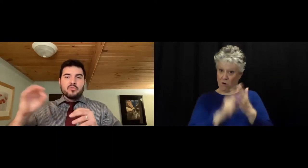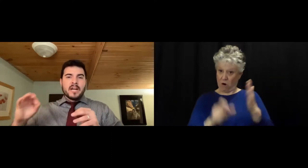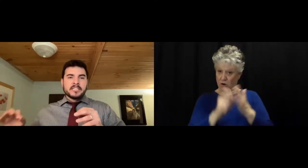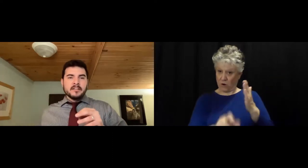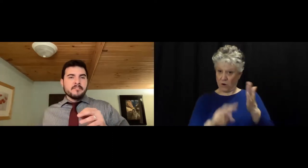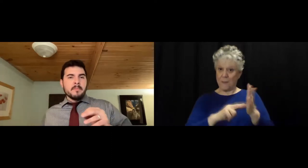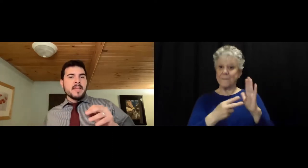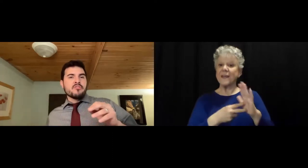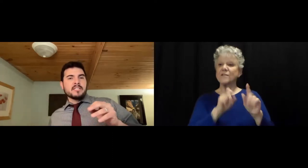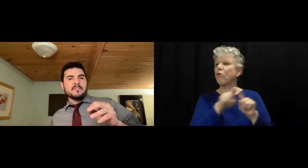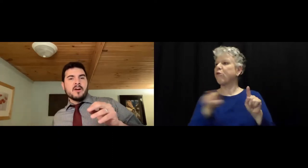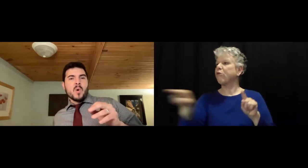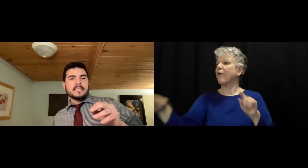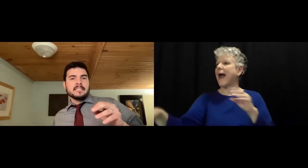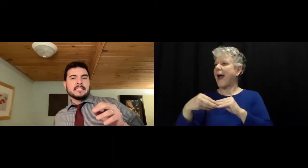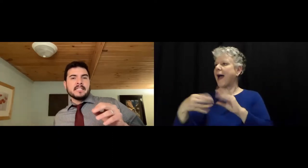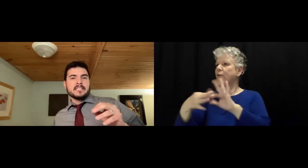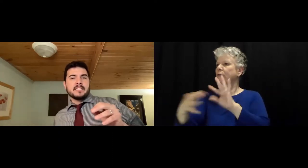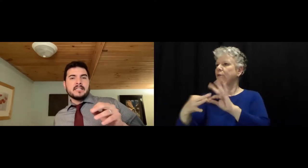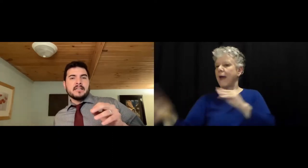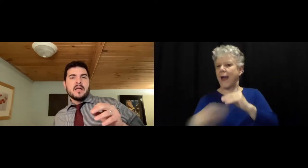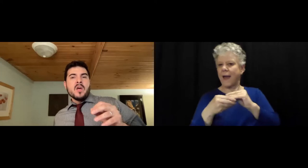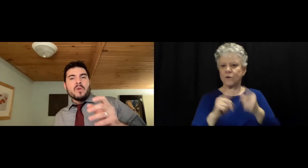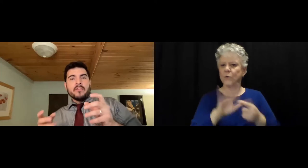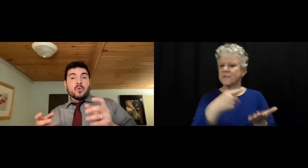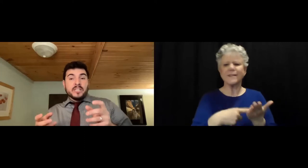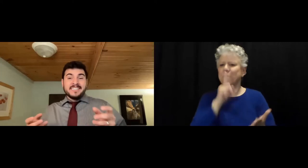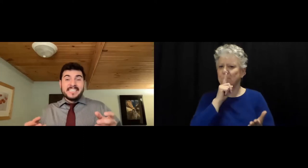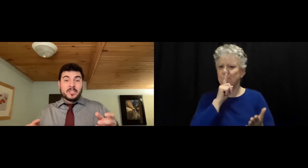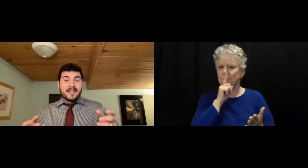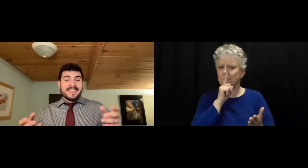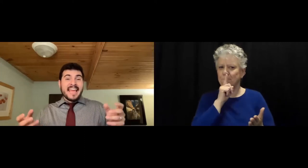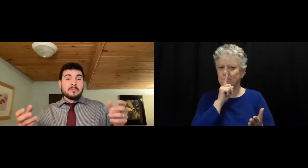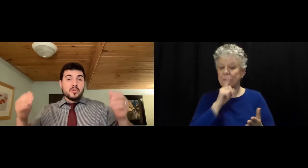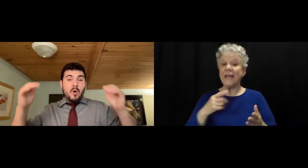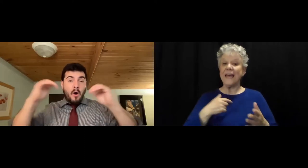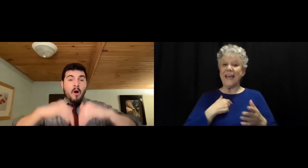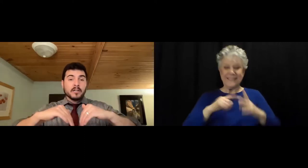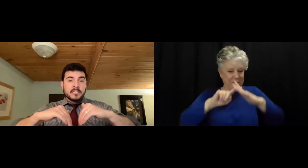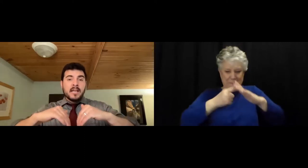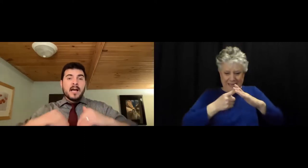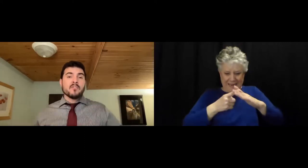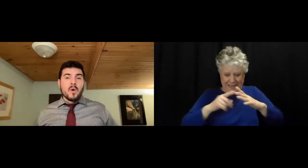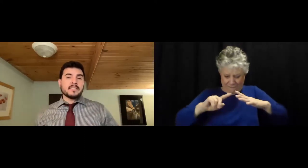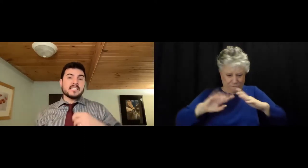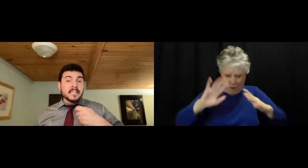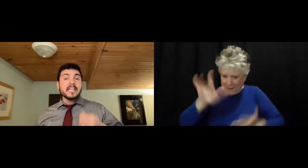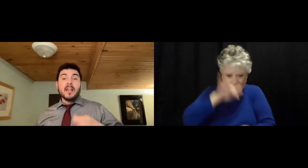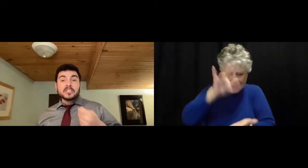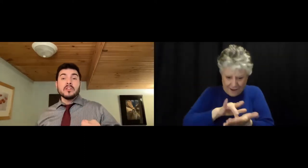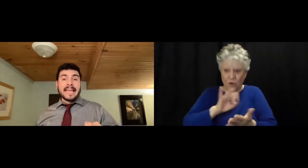accessory digression from the main thrust of Aquinas' discussion. Rather, the question is situated at the absolute heart of